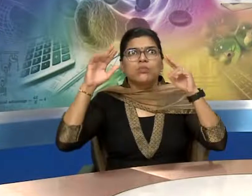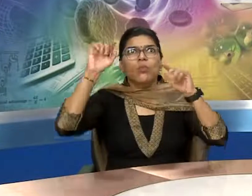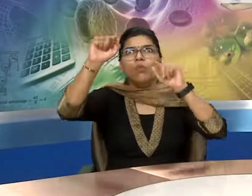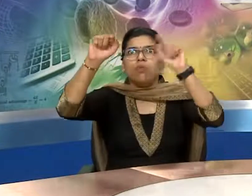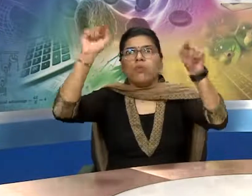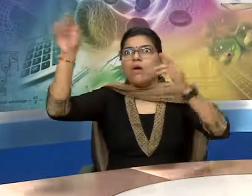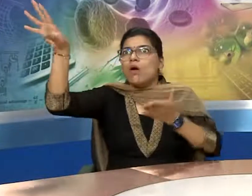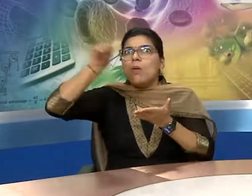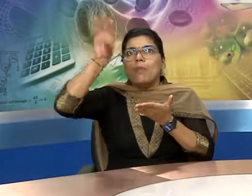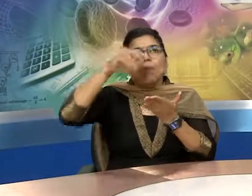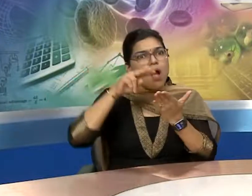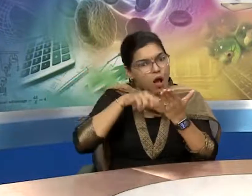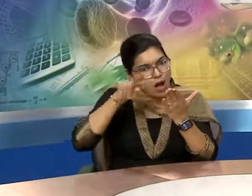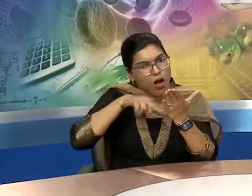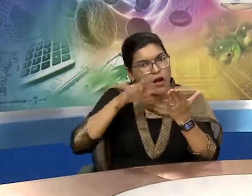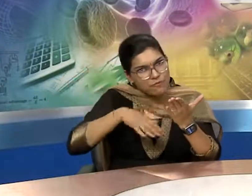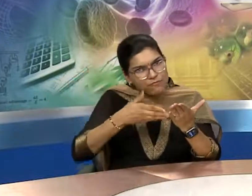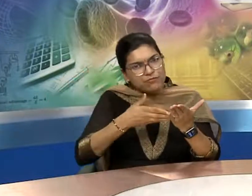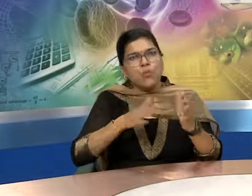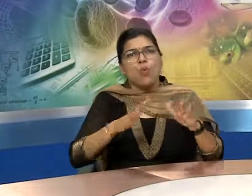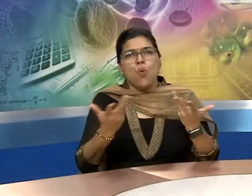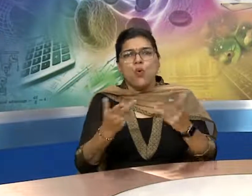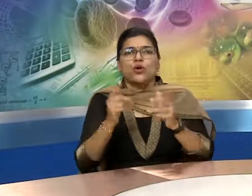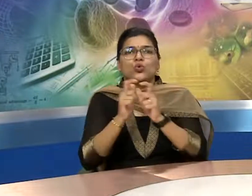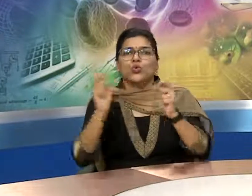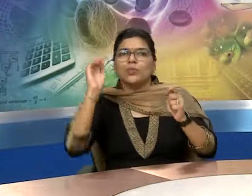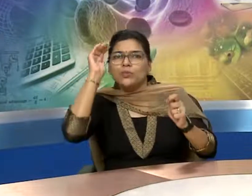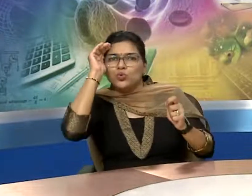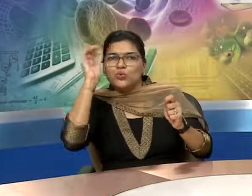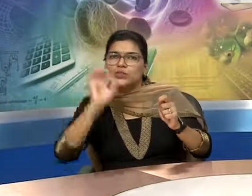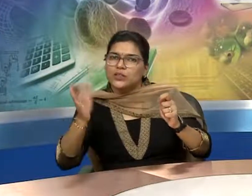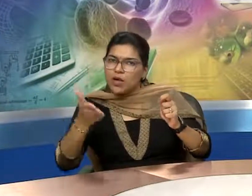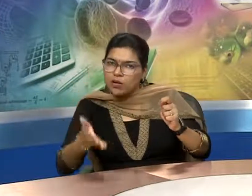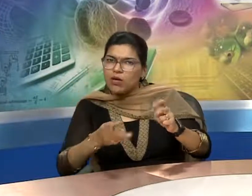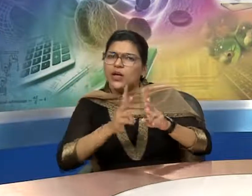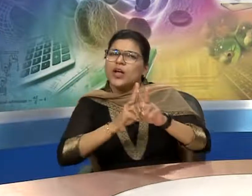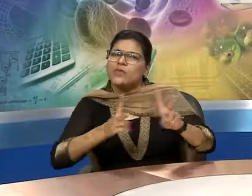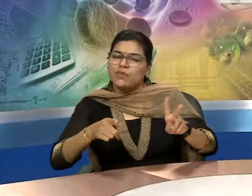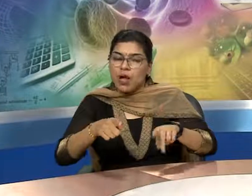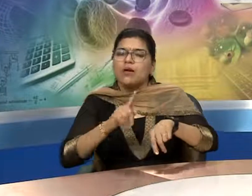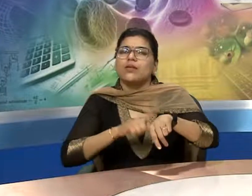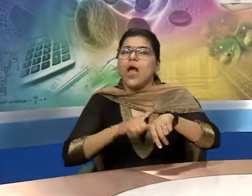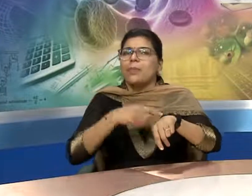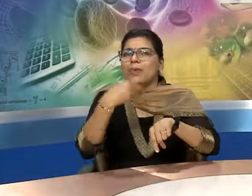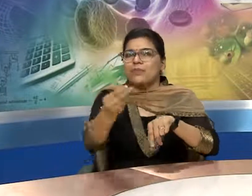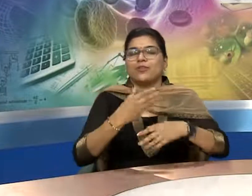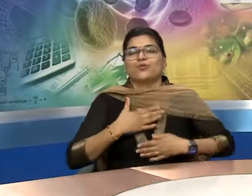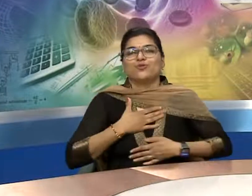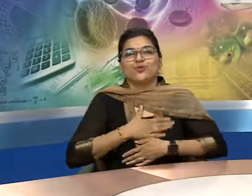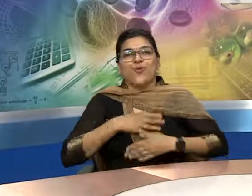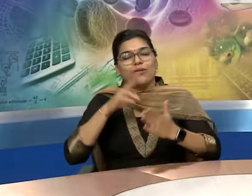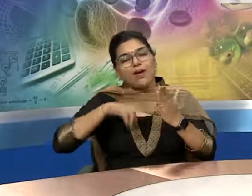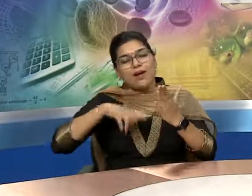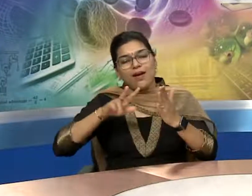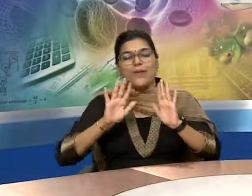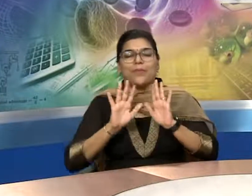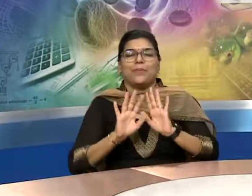Like books of fictions are available in library, some magazines, colorful magazines, newspapers,